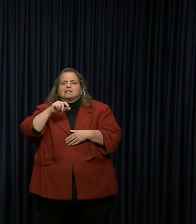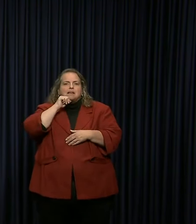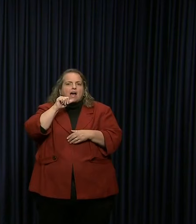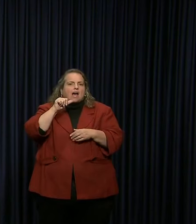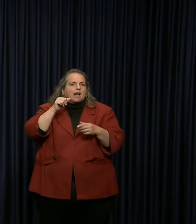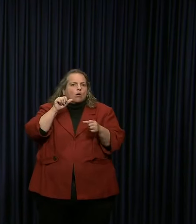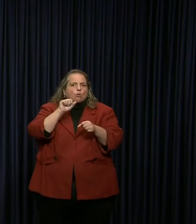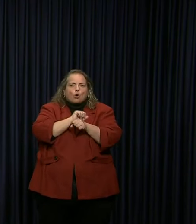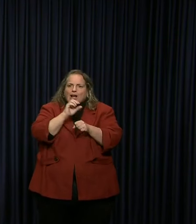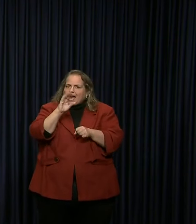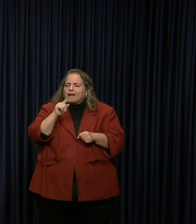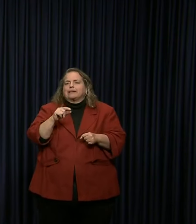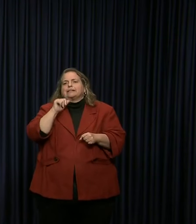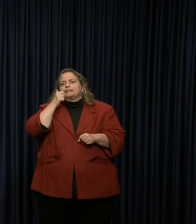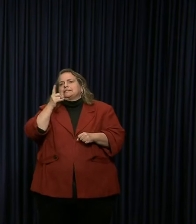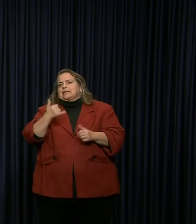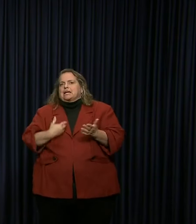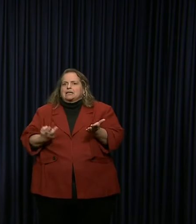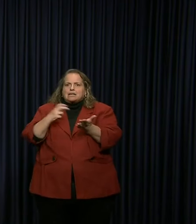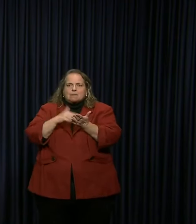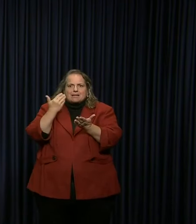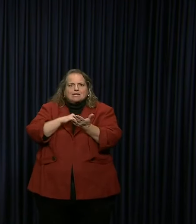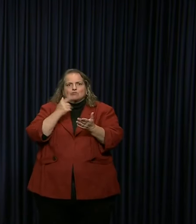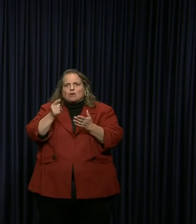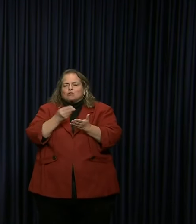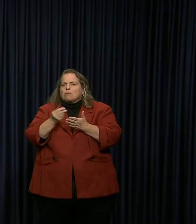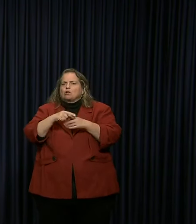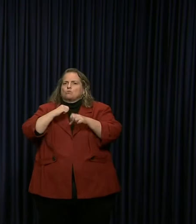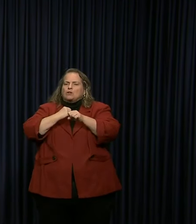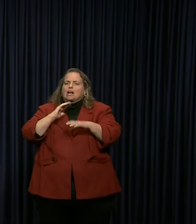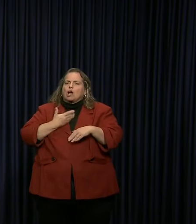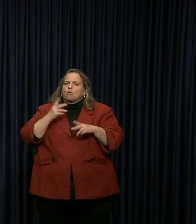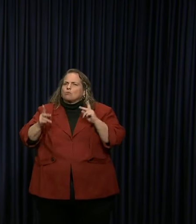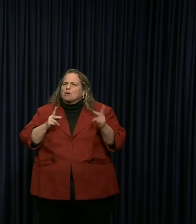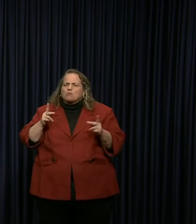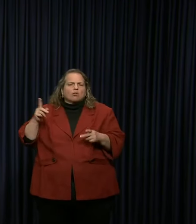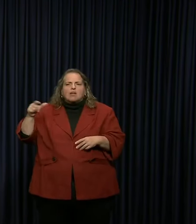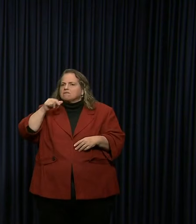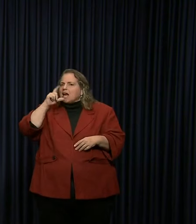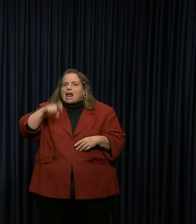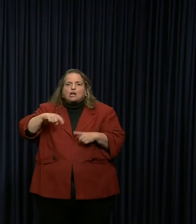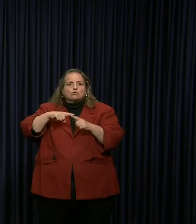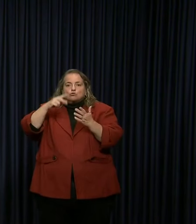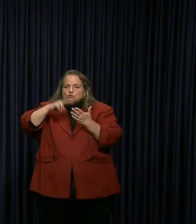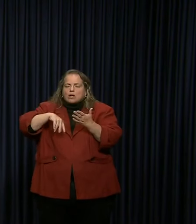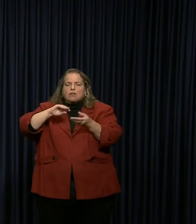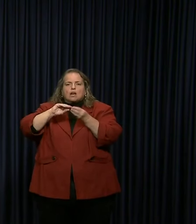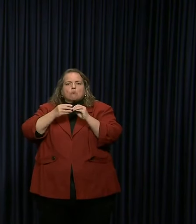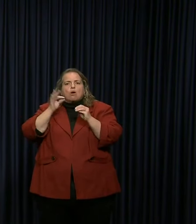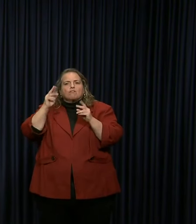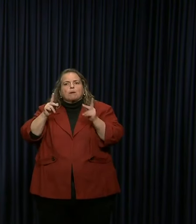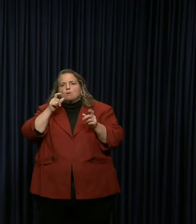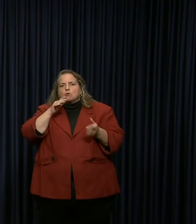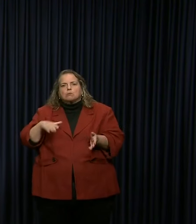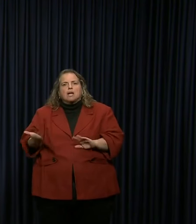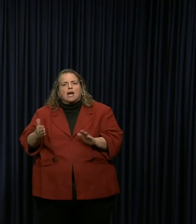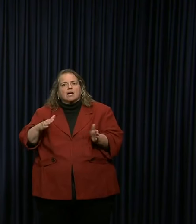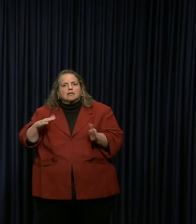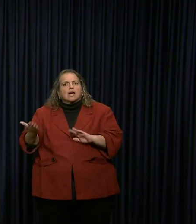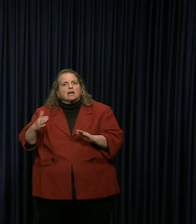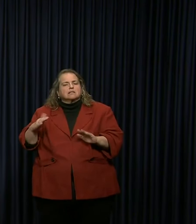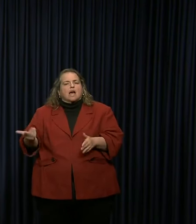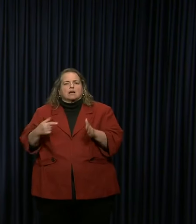it to protect our people. They haven't had to read the numbers of new cases and the dead we have, that look at the